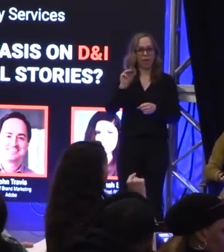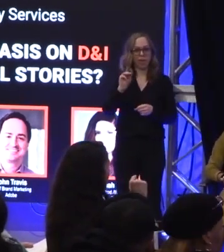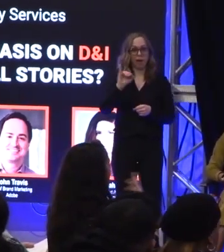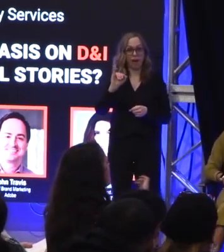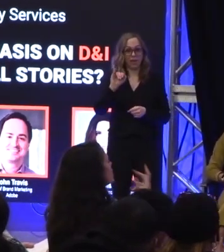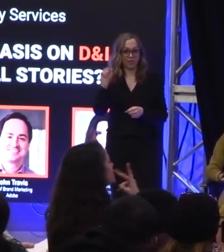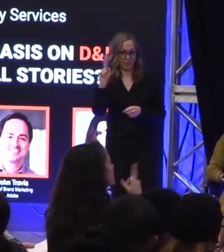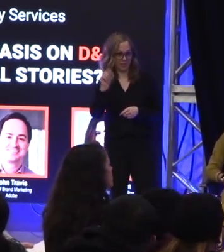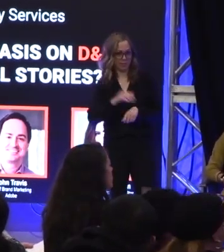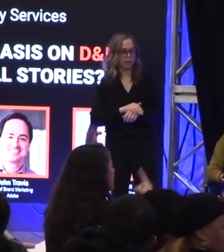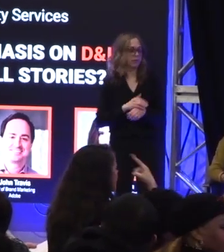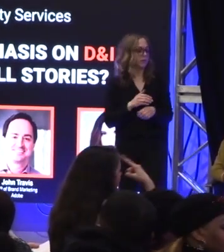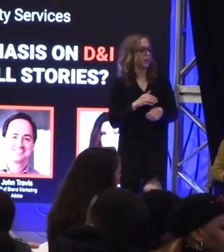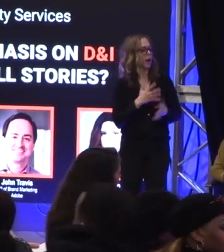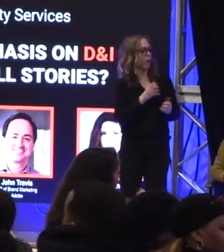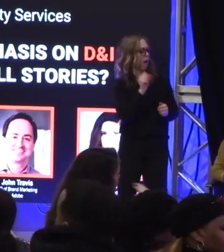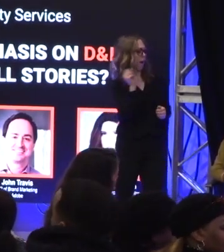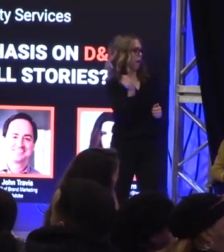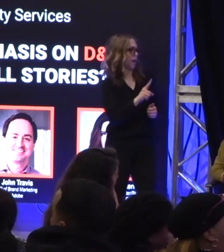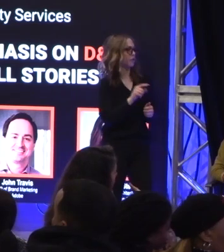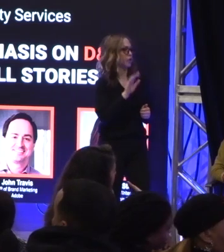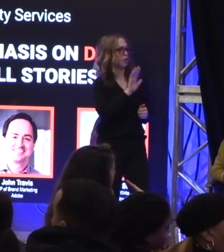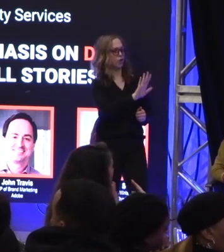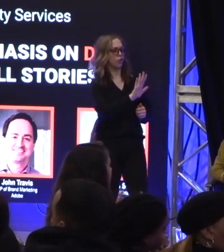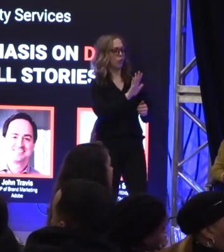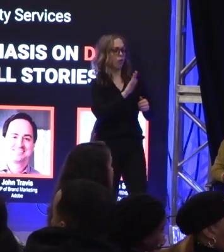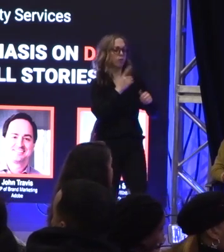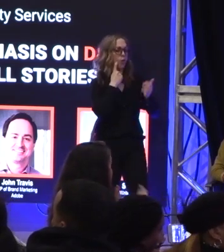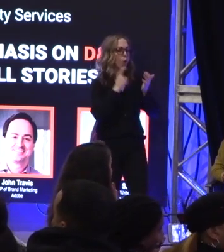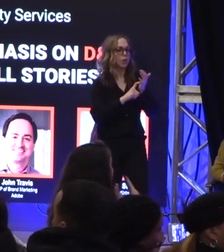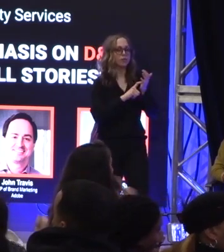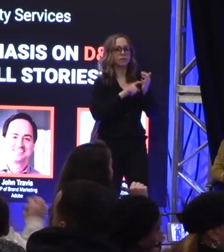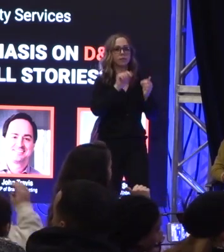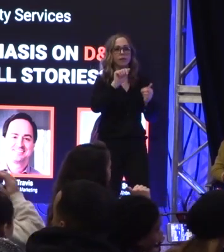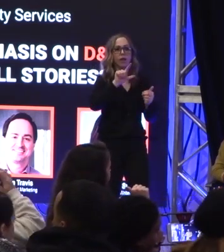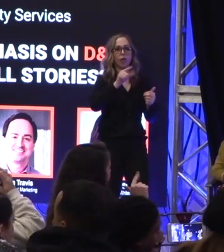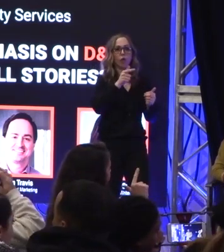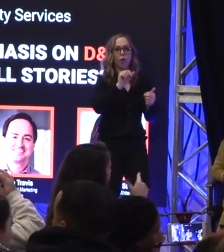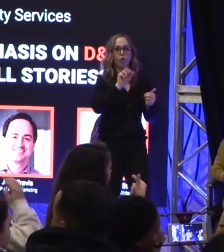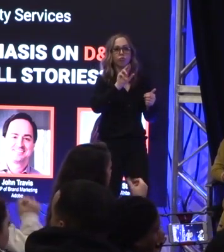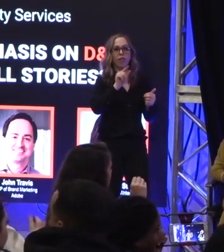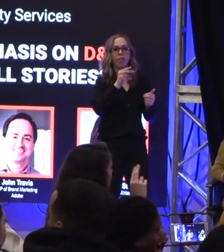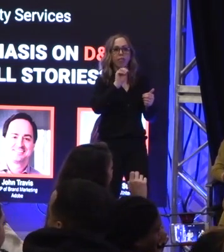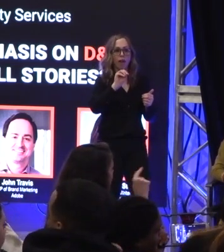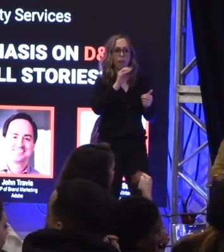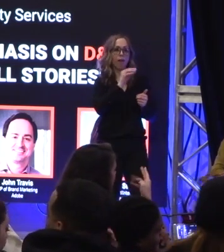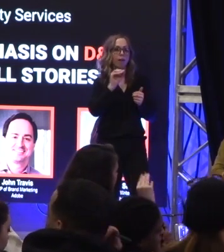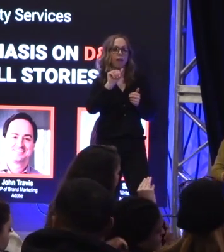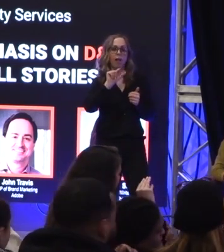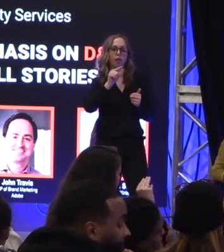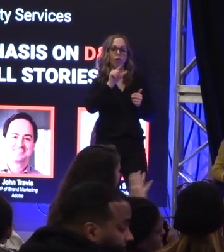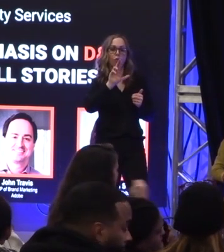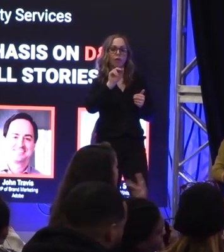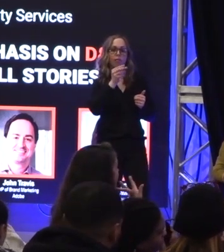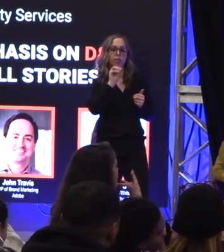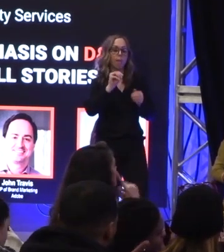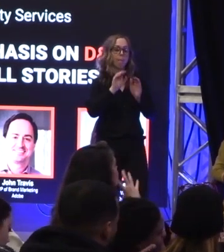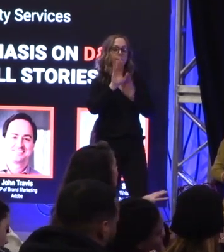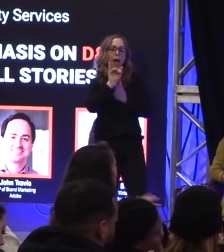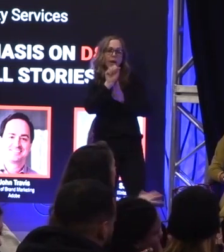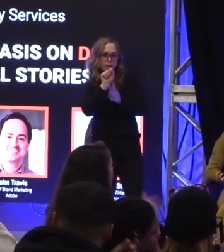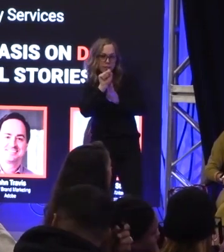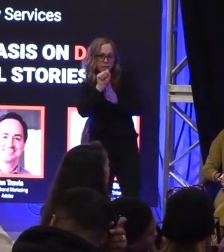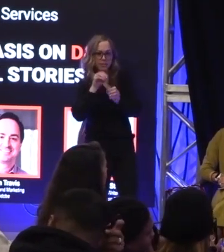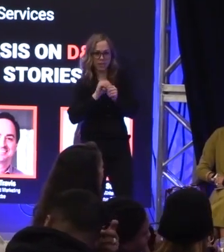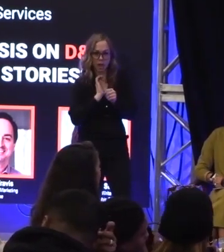see what you guys think about the role or increasing role of algorithms and algorithmic bias, particularly in this sort of streaming world that we're in,